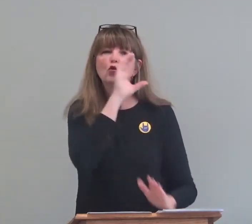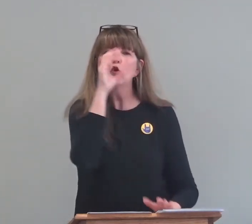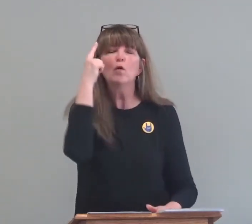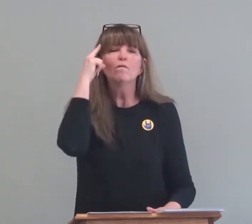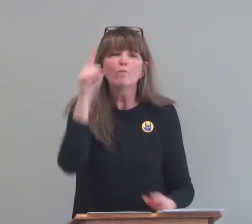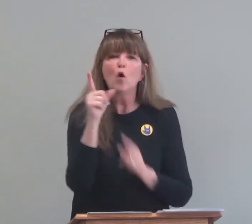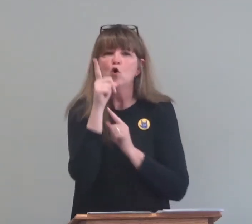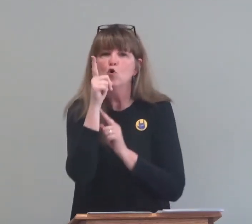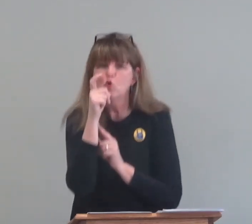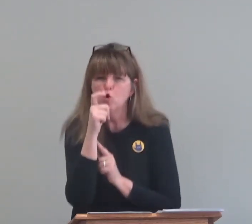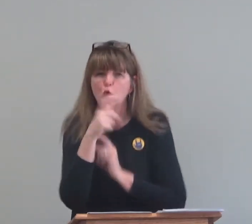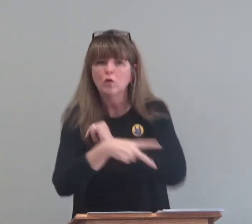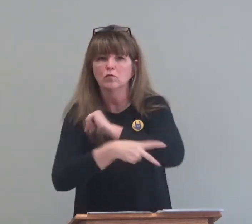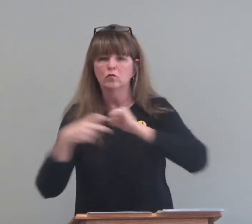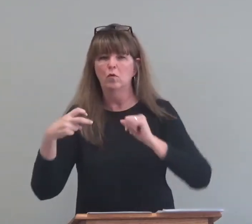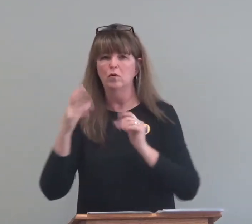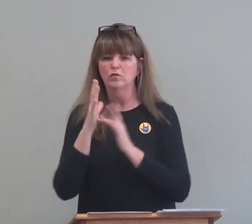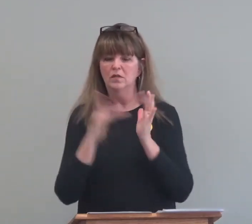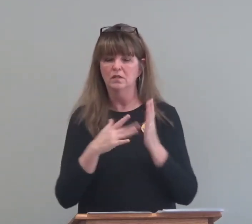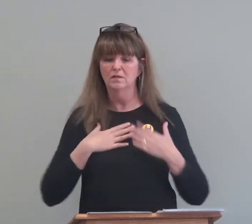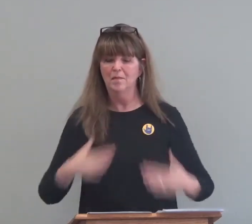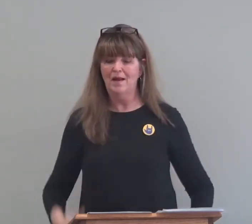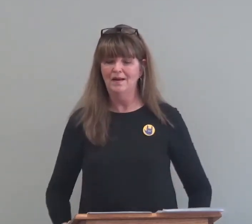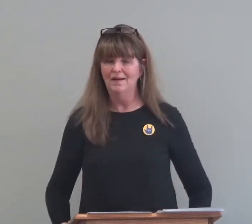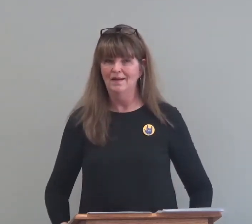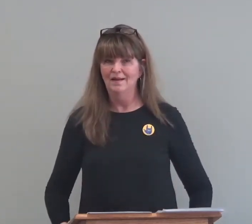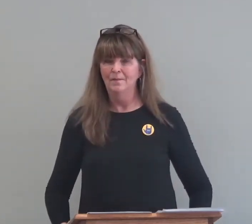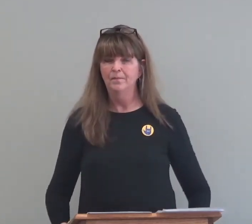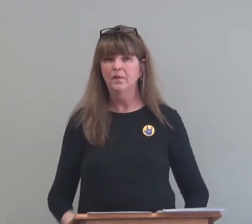have, so they started looking for who could have taken Jesus' body.